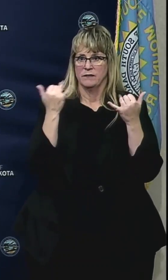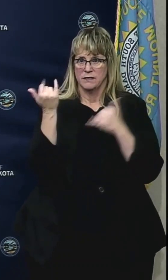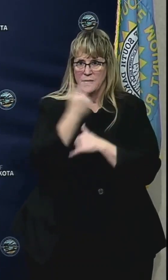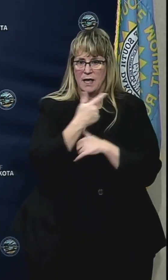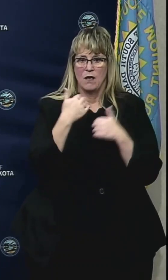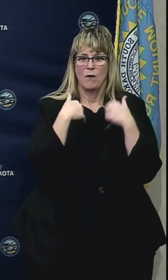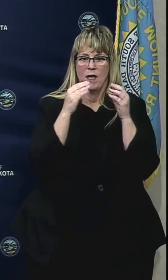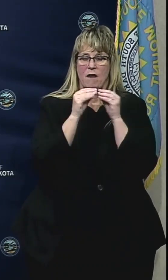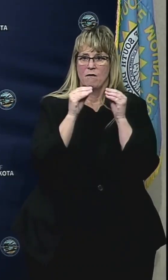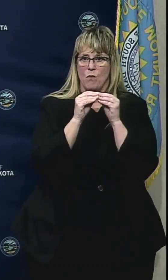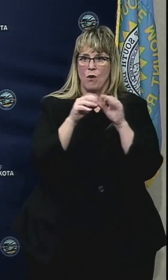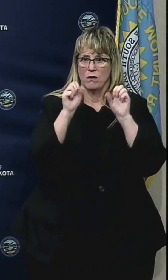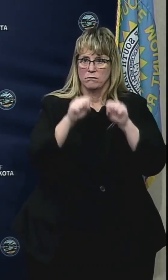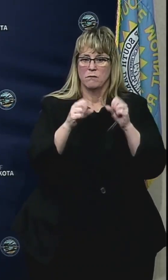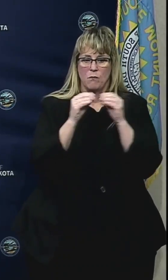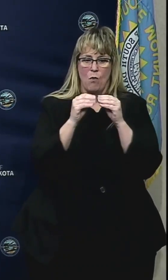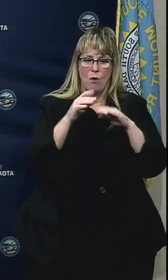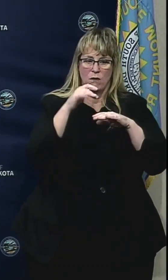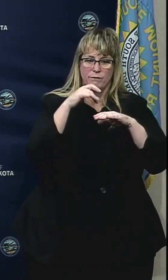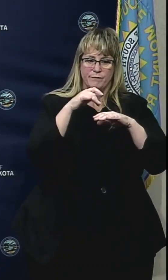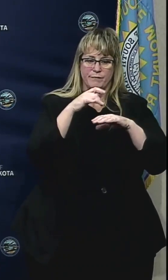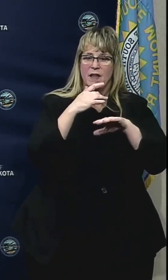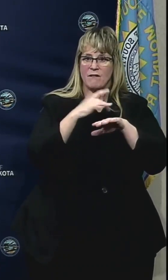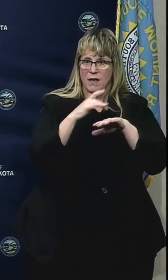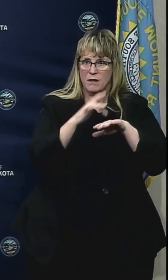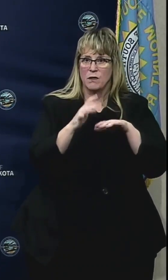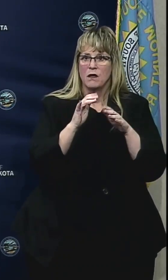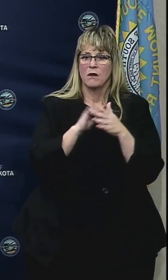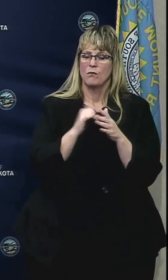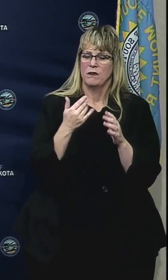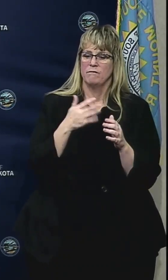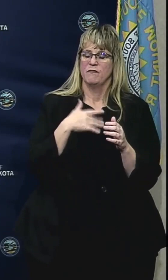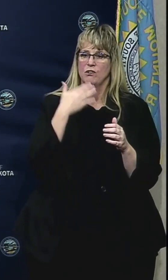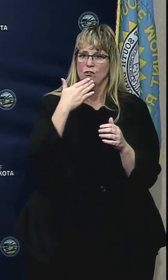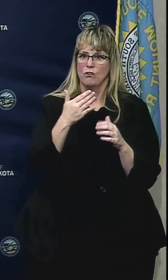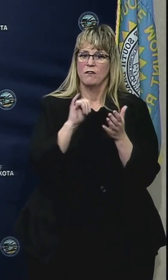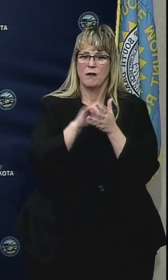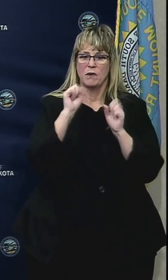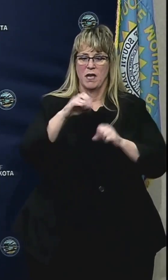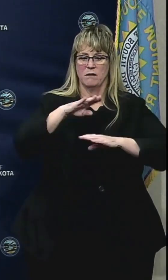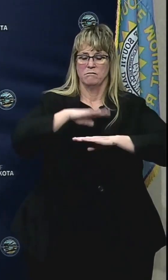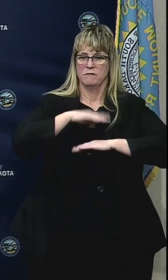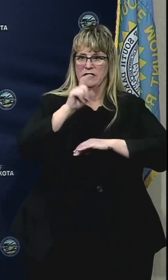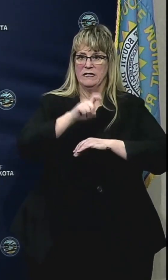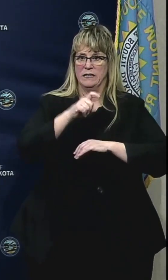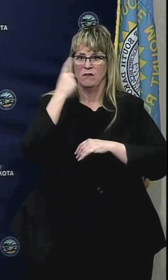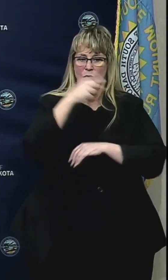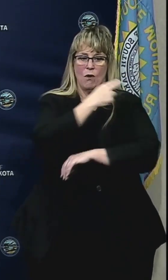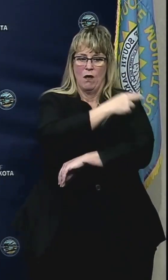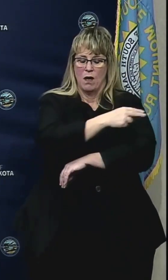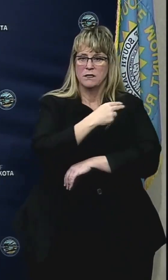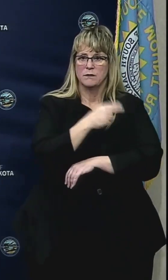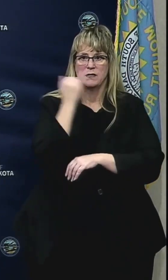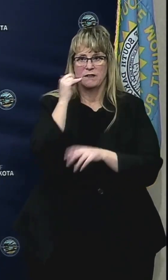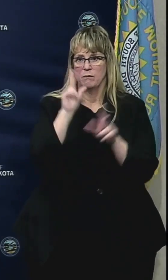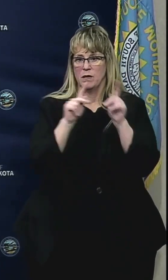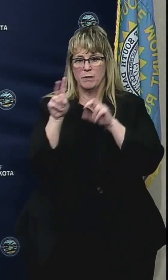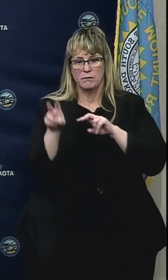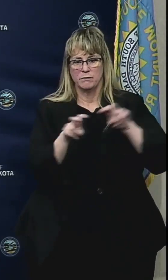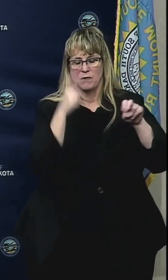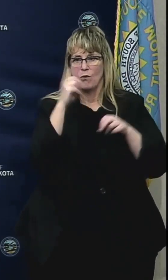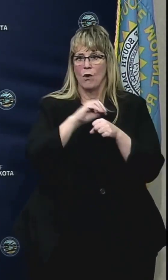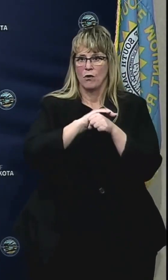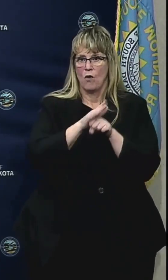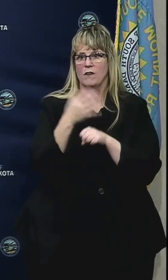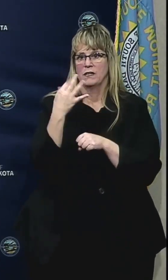more capacity in those actual facilities, and we're very confident that we're going to be able to meet the need for hospitalizations for